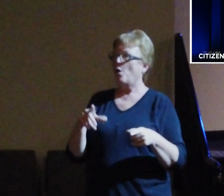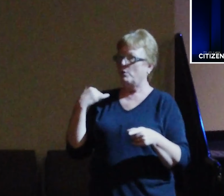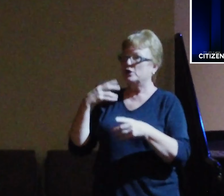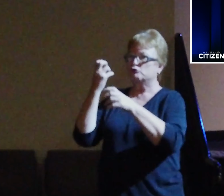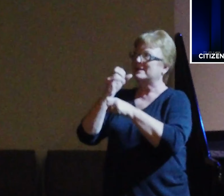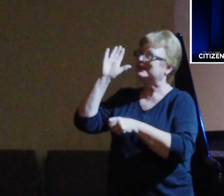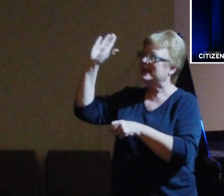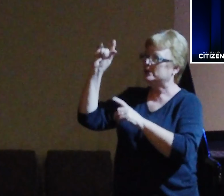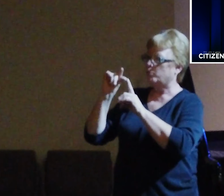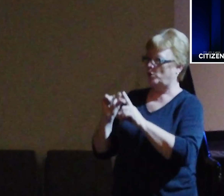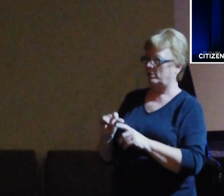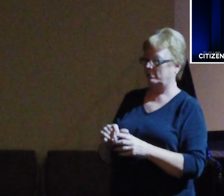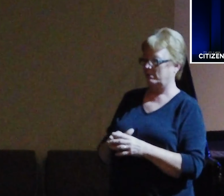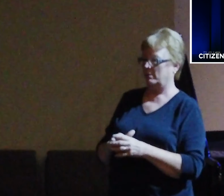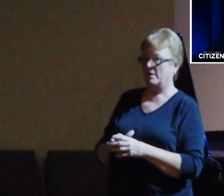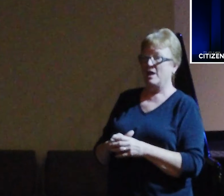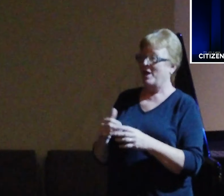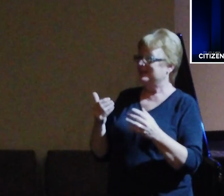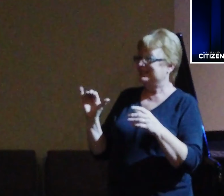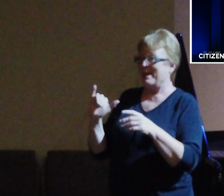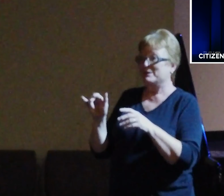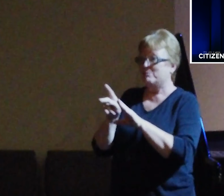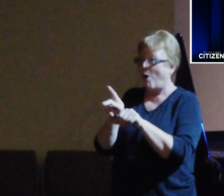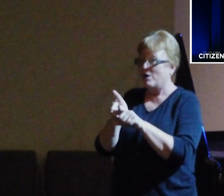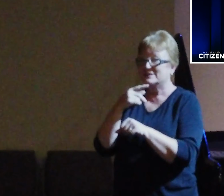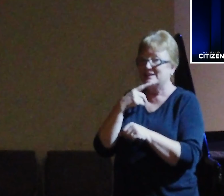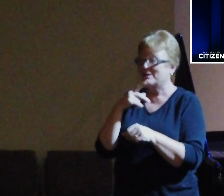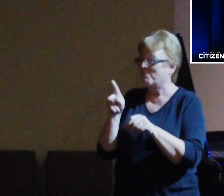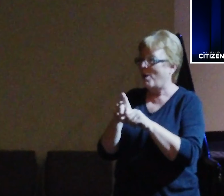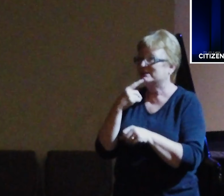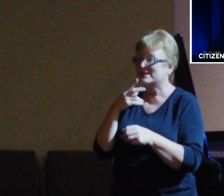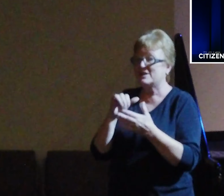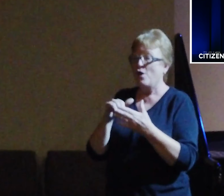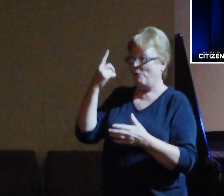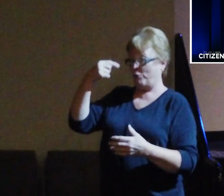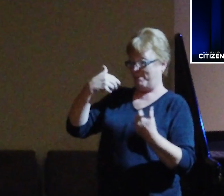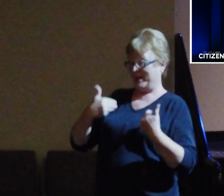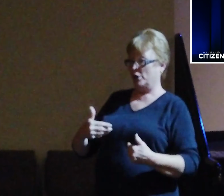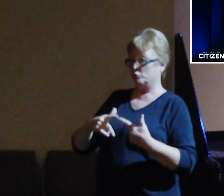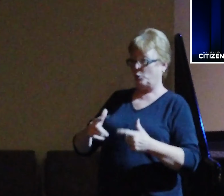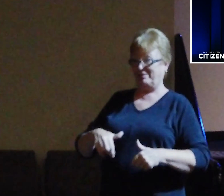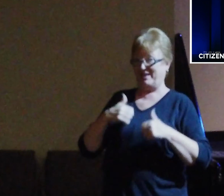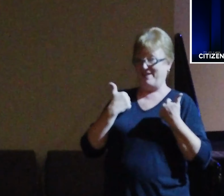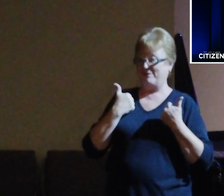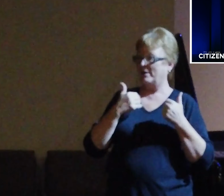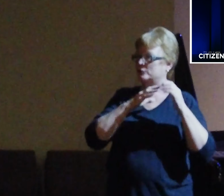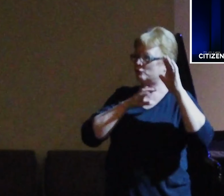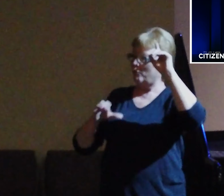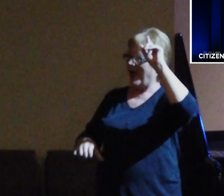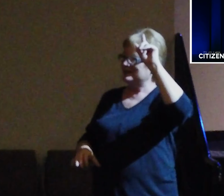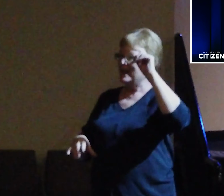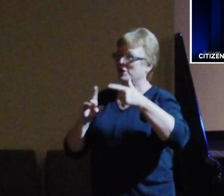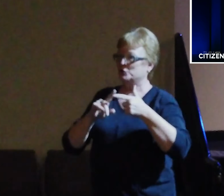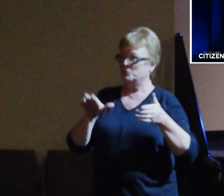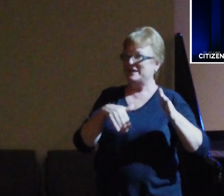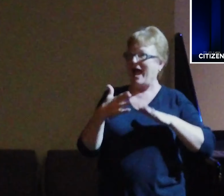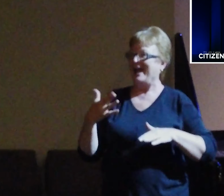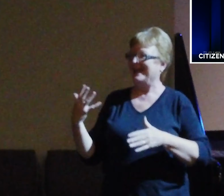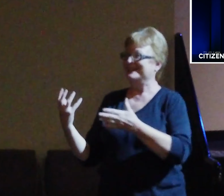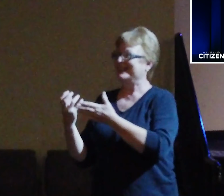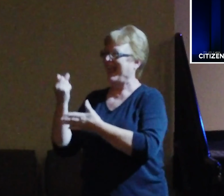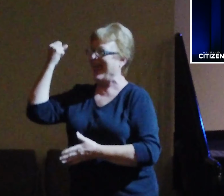Paul does in the midst of his persecution, for to me is, for to me to live is Christ and to die is gain.